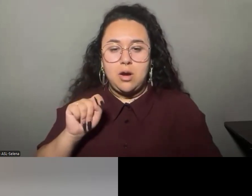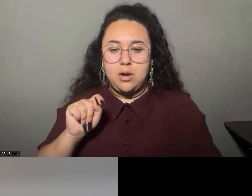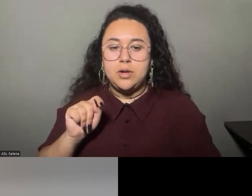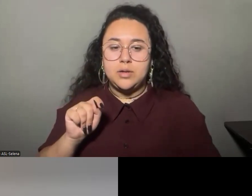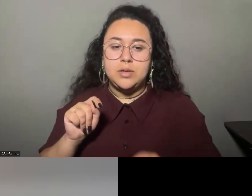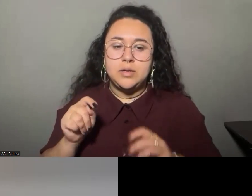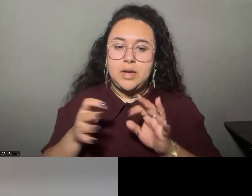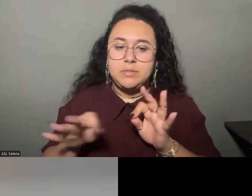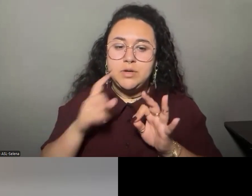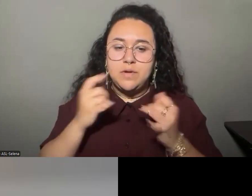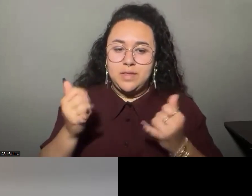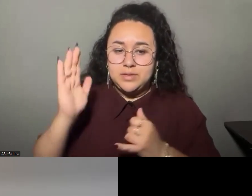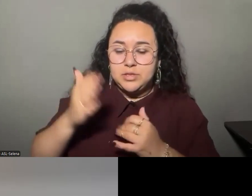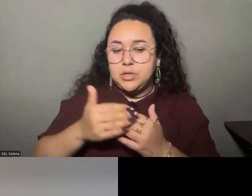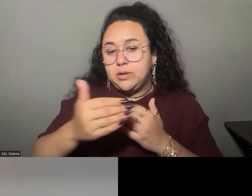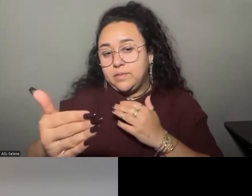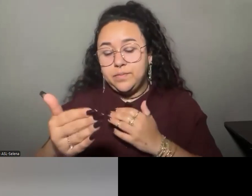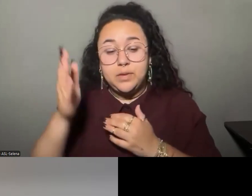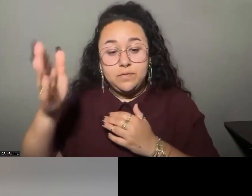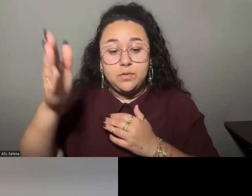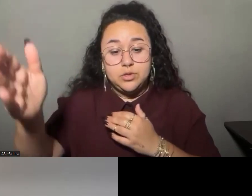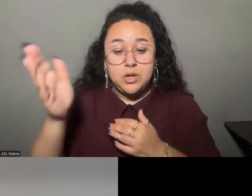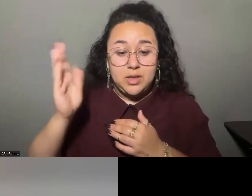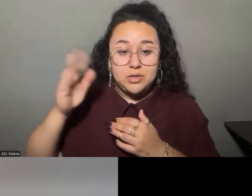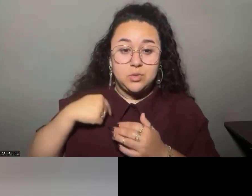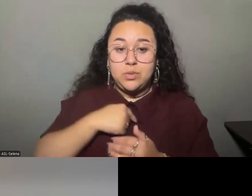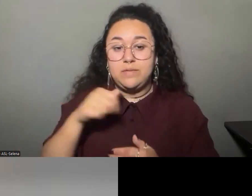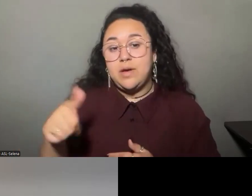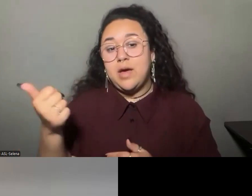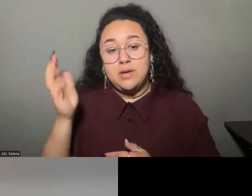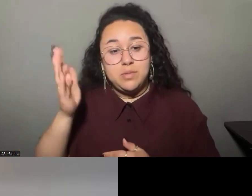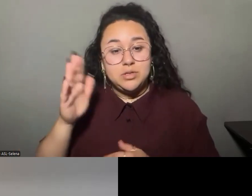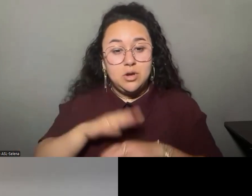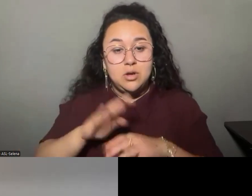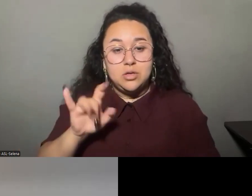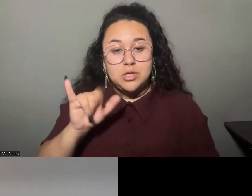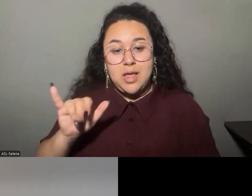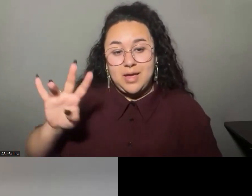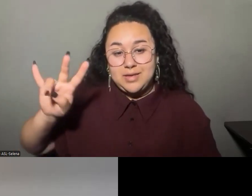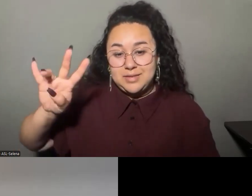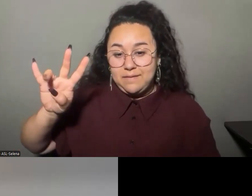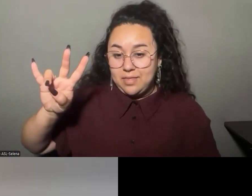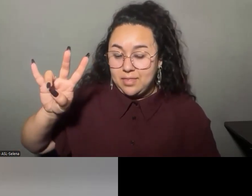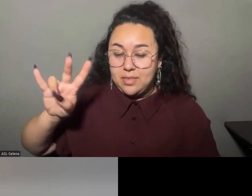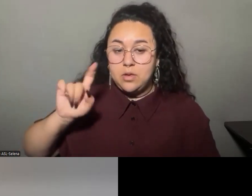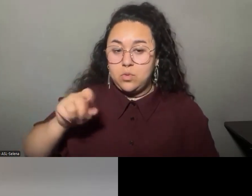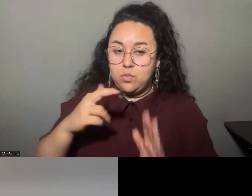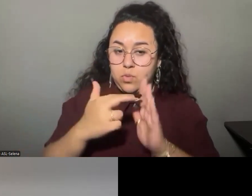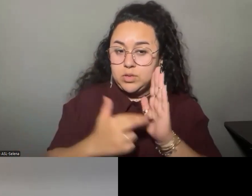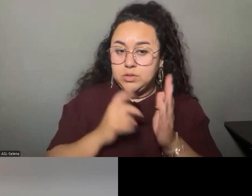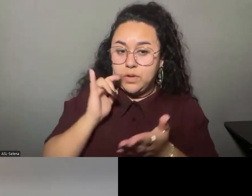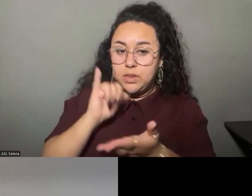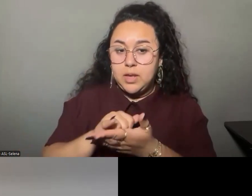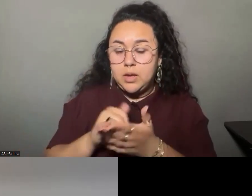as our upcoming lectures. A reminder that we do have another talk on July 7th. And if you need to register for that, you